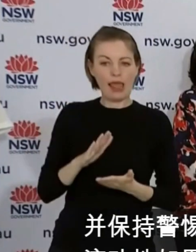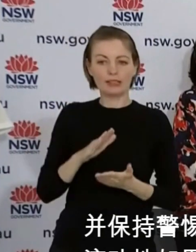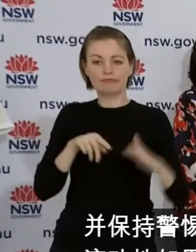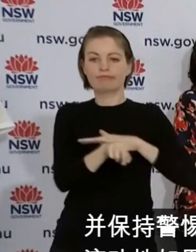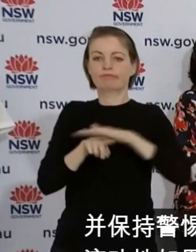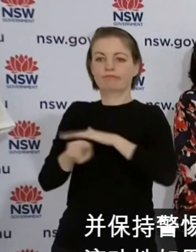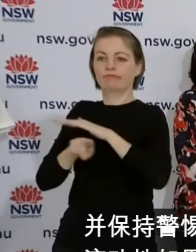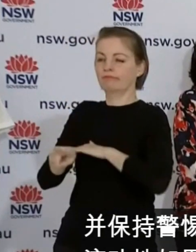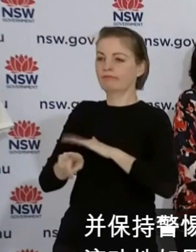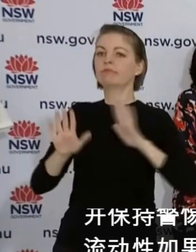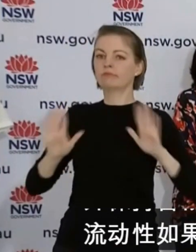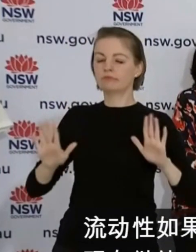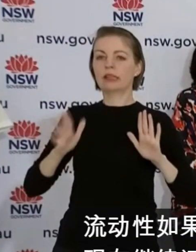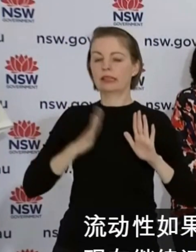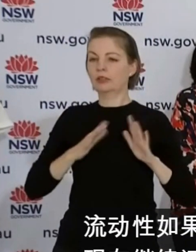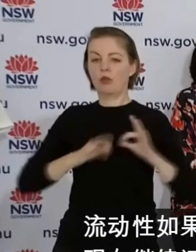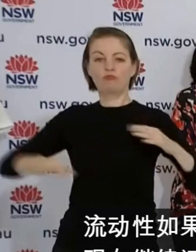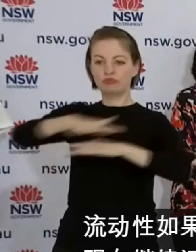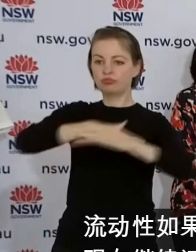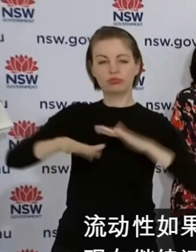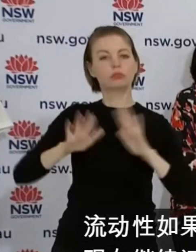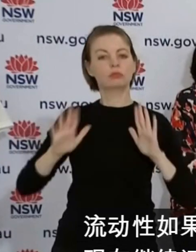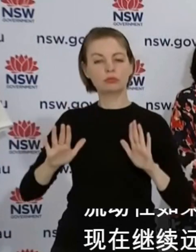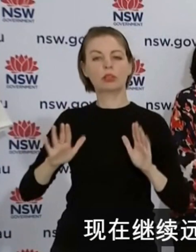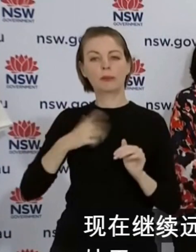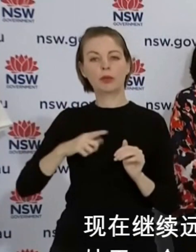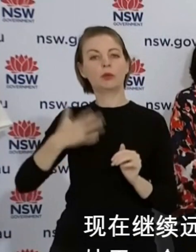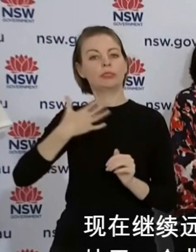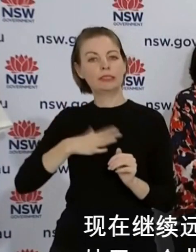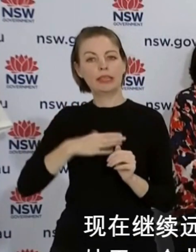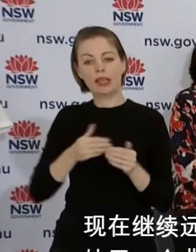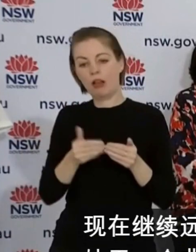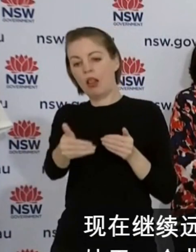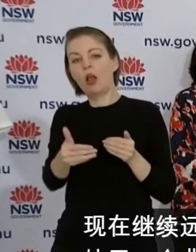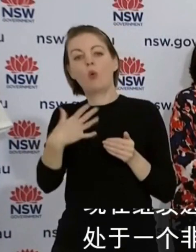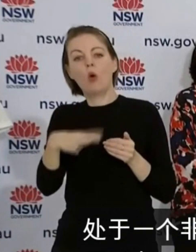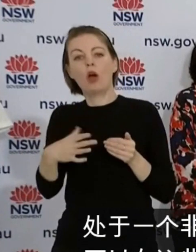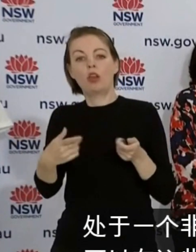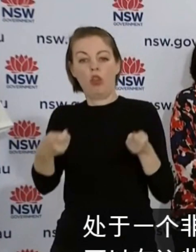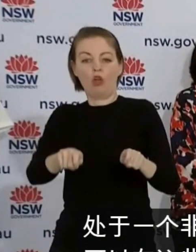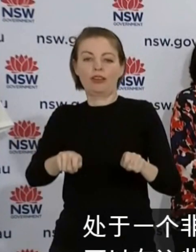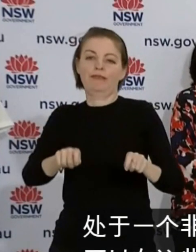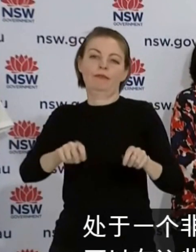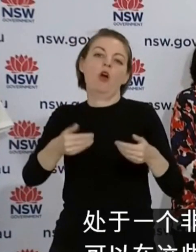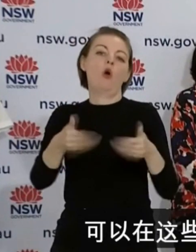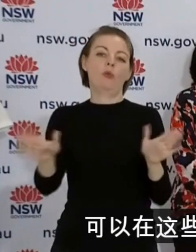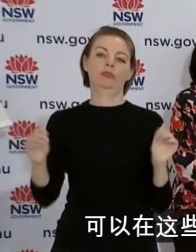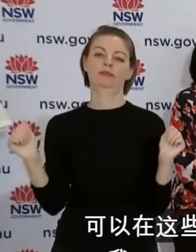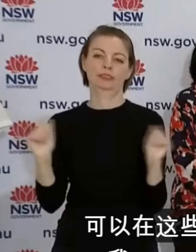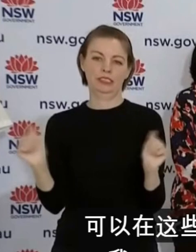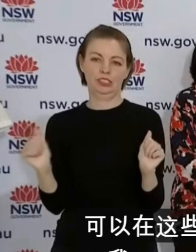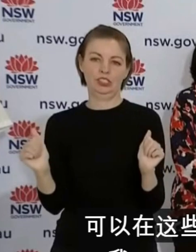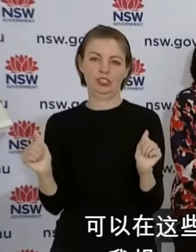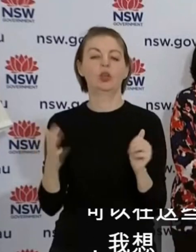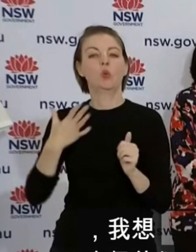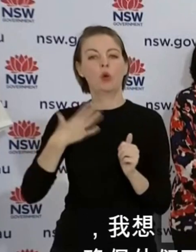mobility if we are going to continue to stay out of lockdown. We're in a really good place to have the ability to have a level of freedom in the